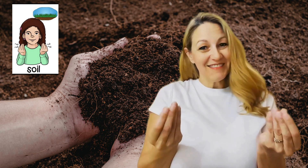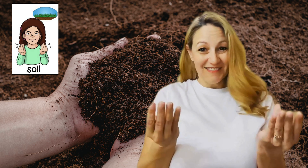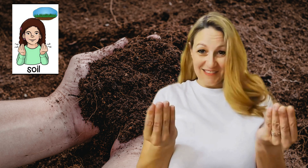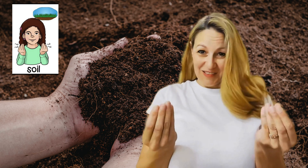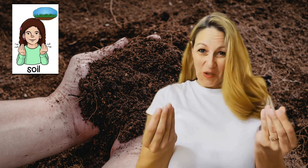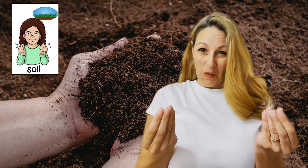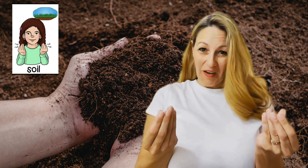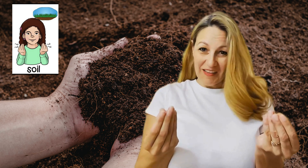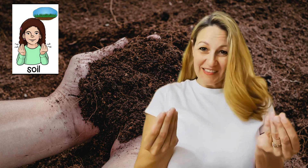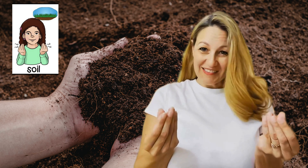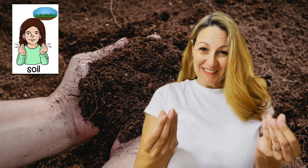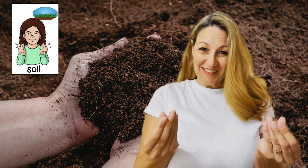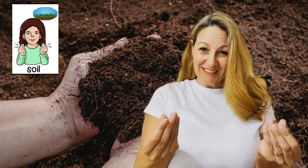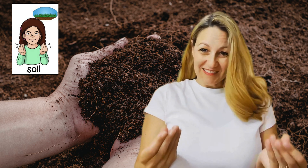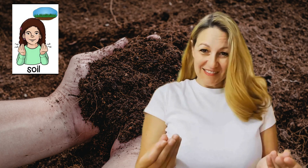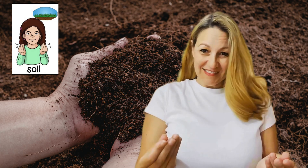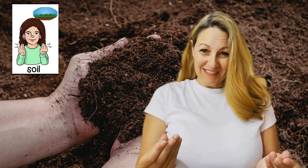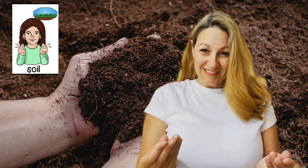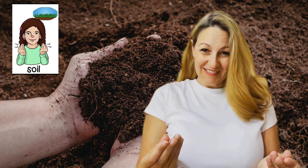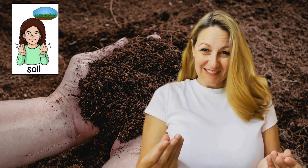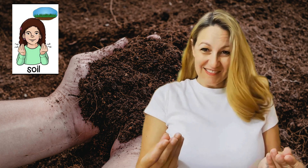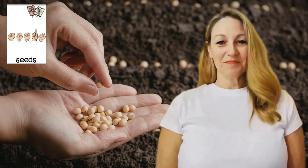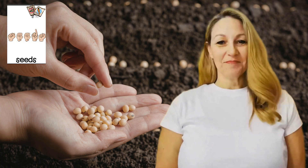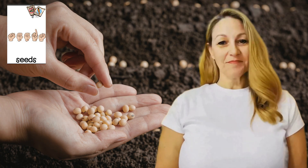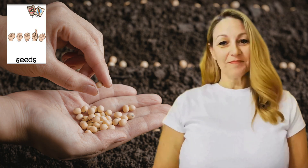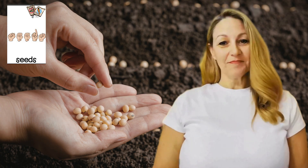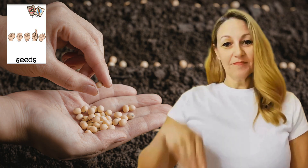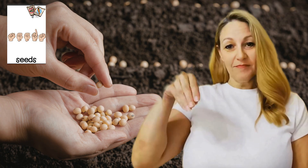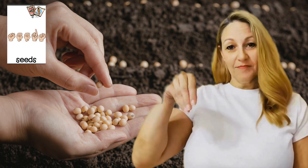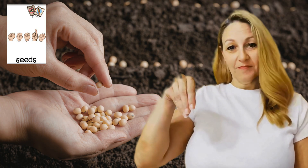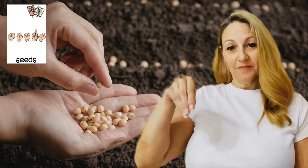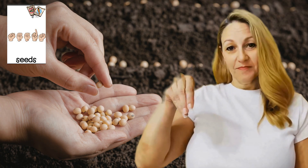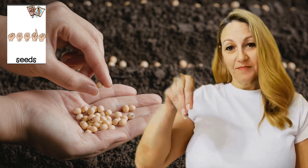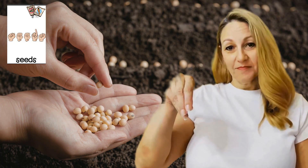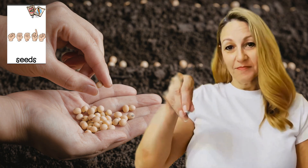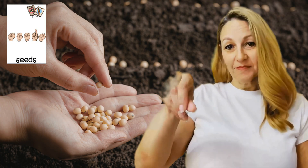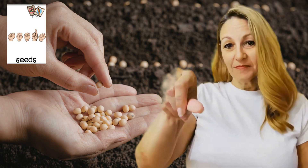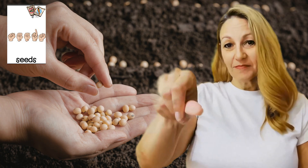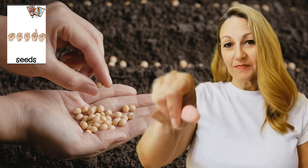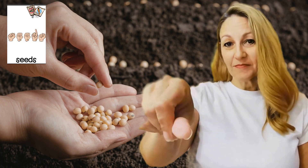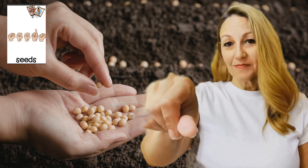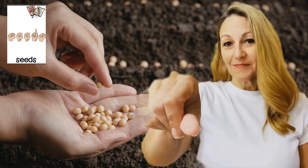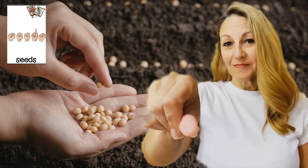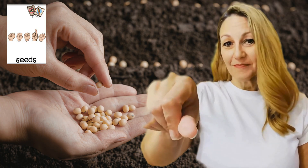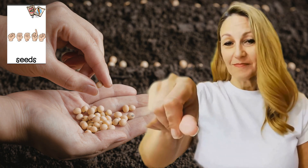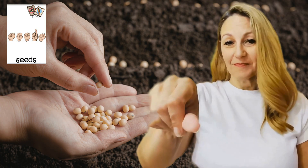Soil. Seeds.